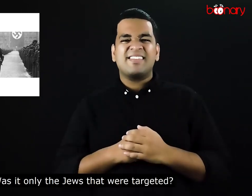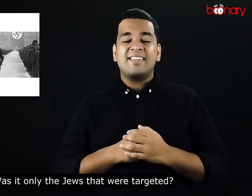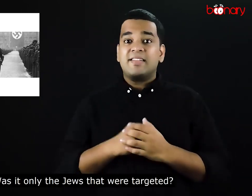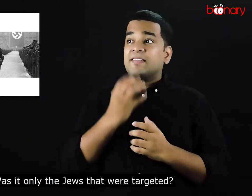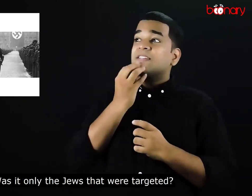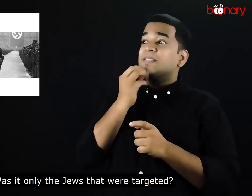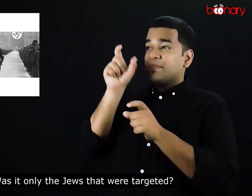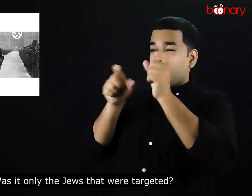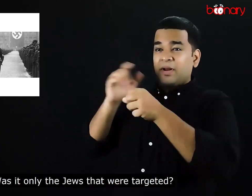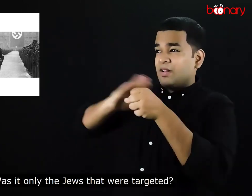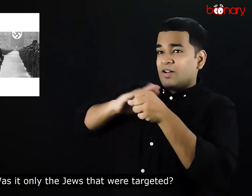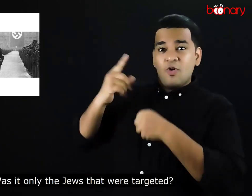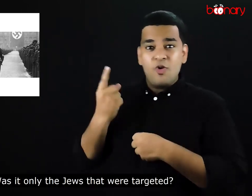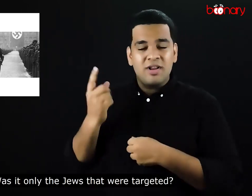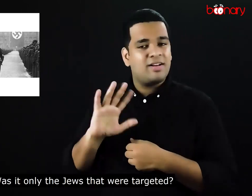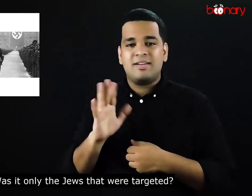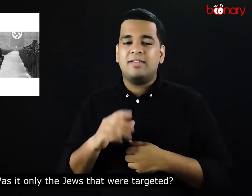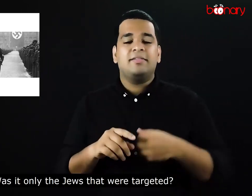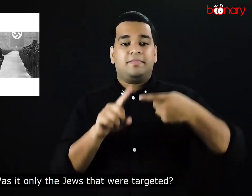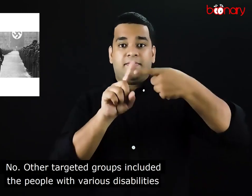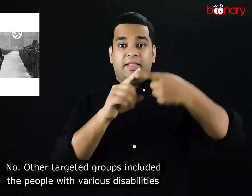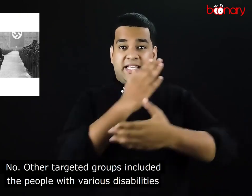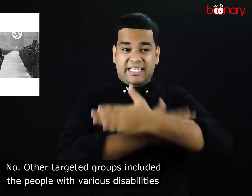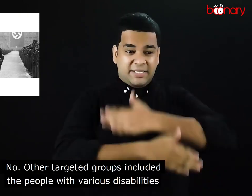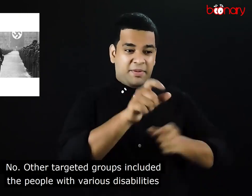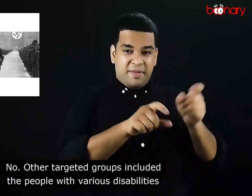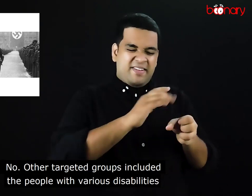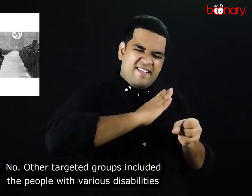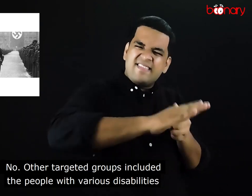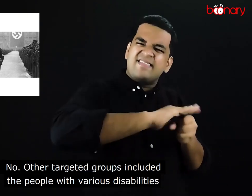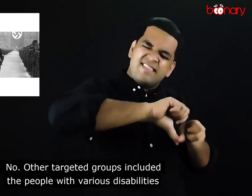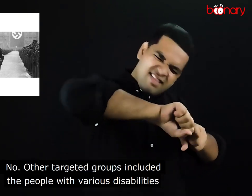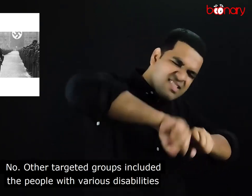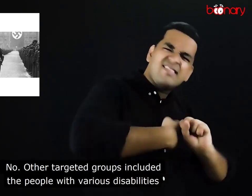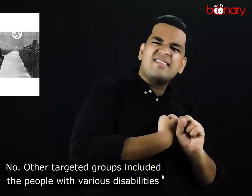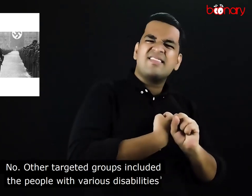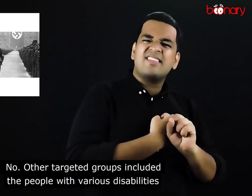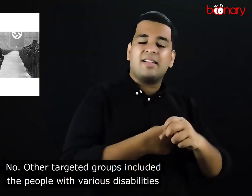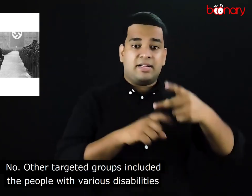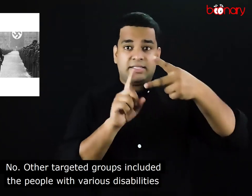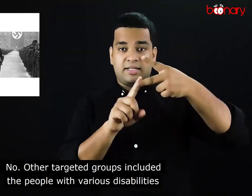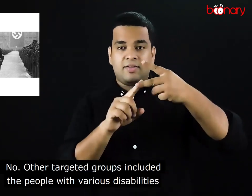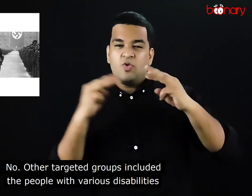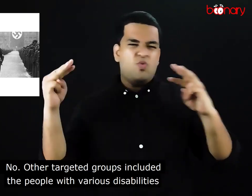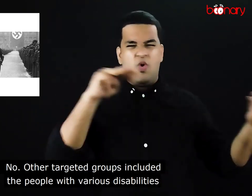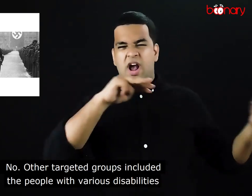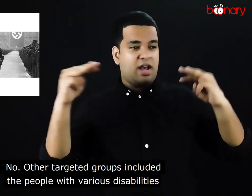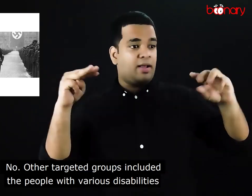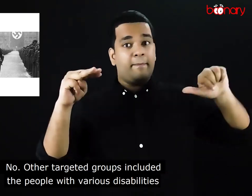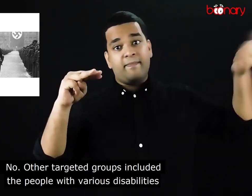Was it only the Jews that were targeted? No. Other targeted groups included the people with various disabilities